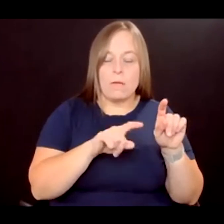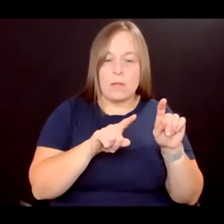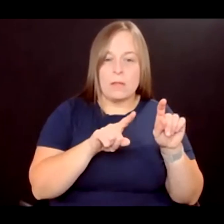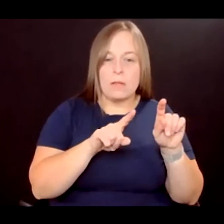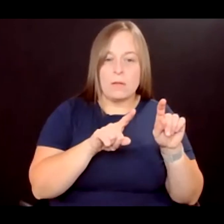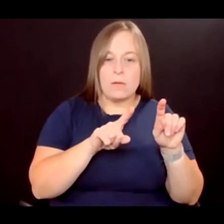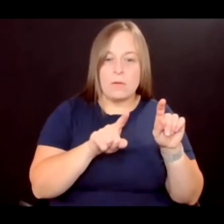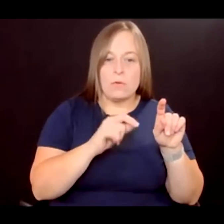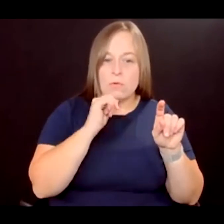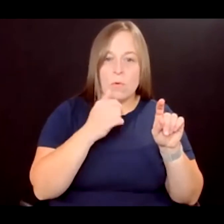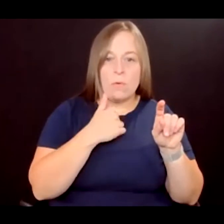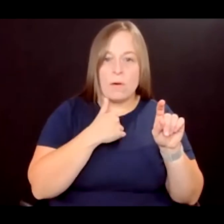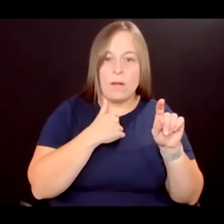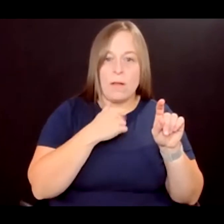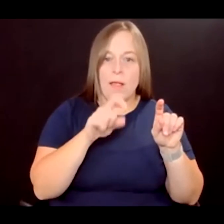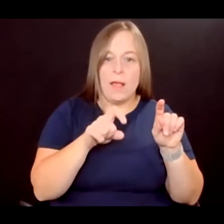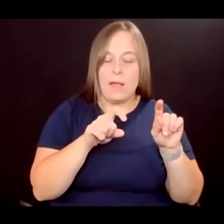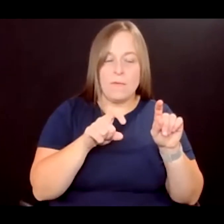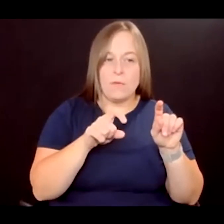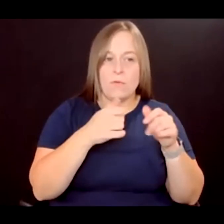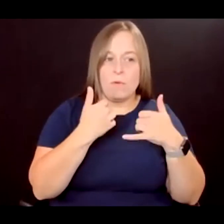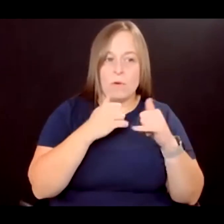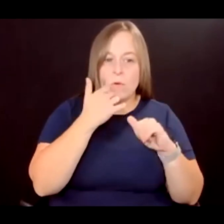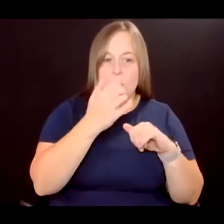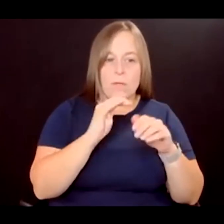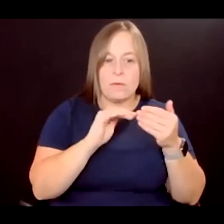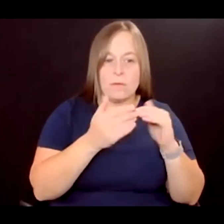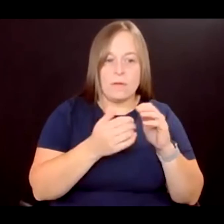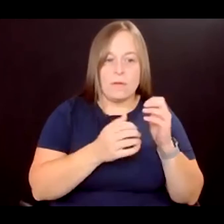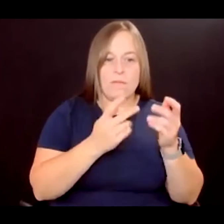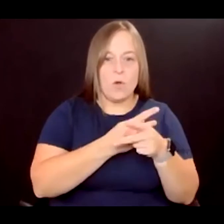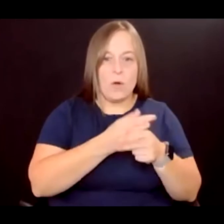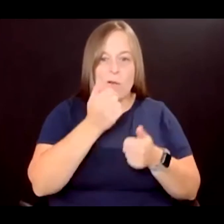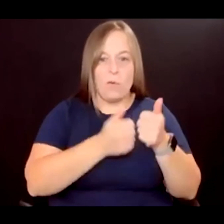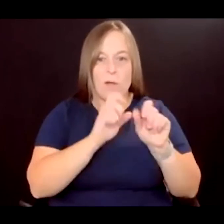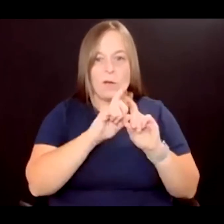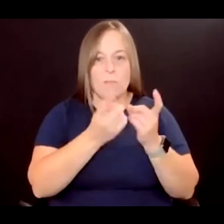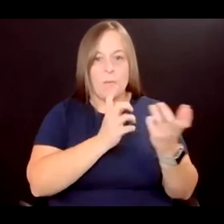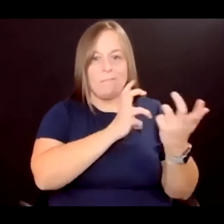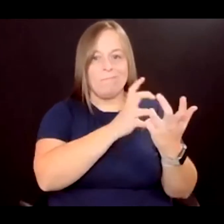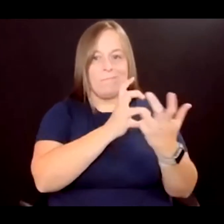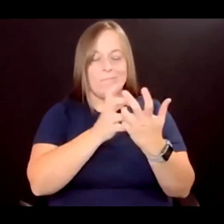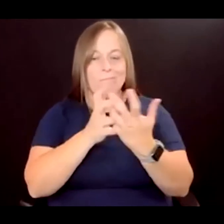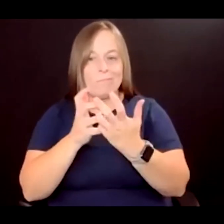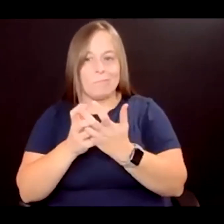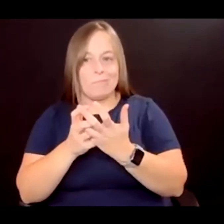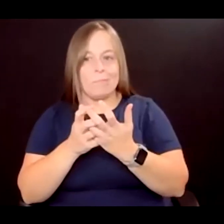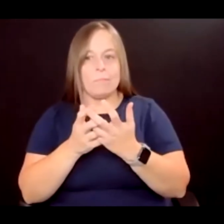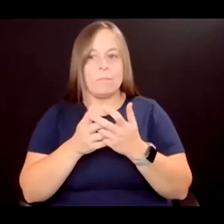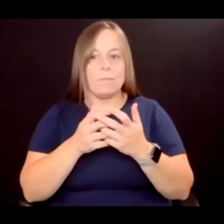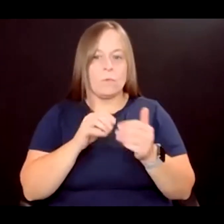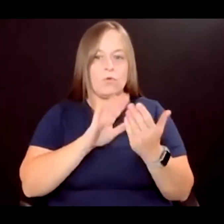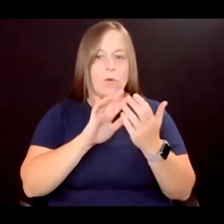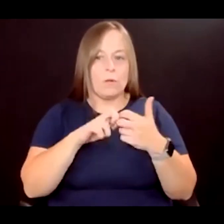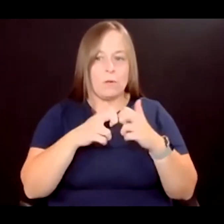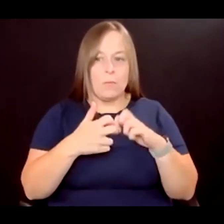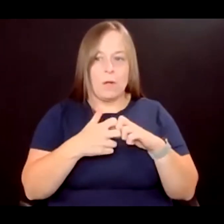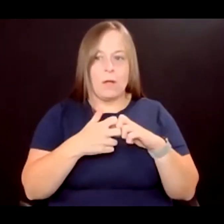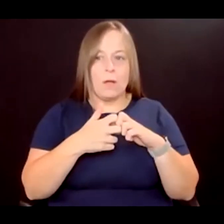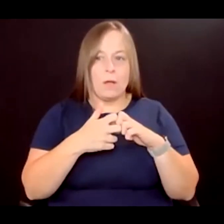idea will get a response back once you phone a department within 48 hours. And I know